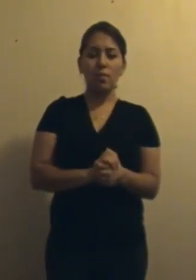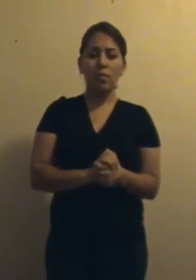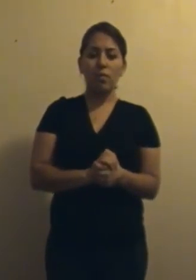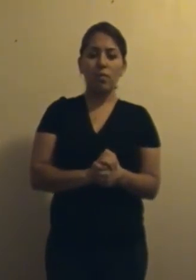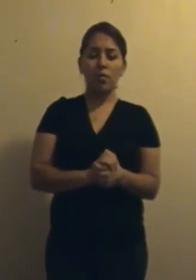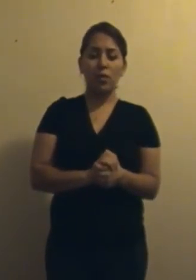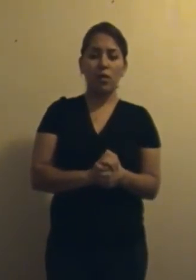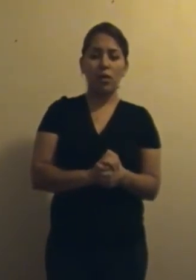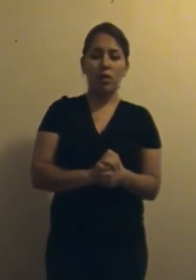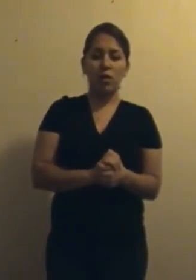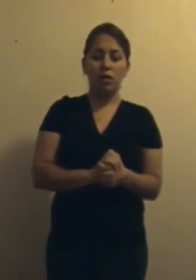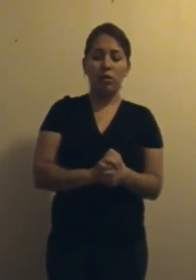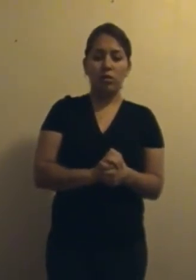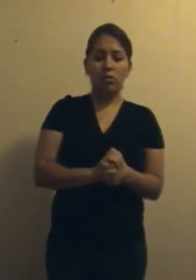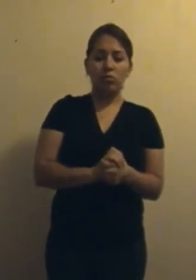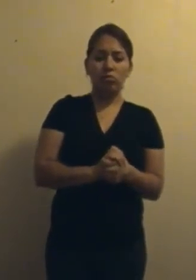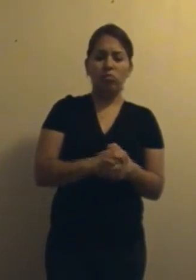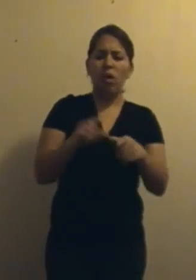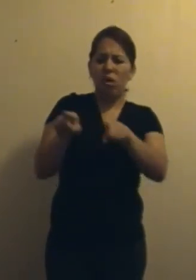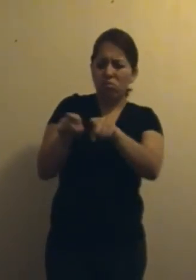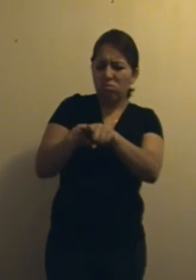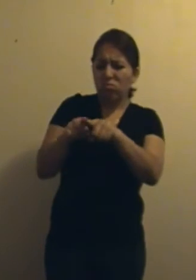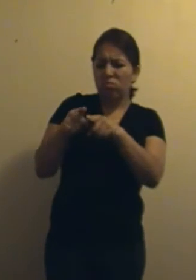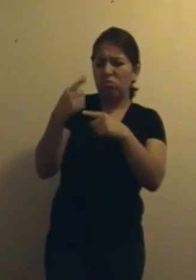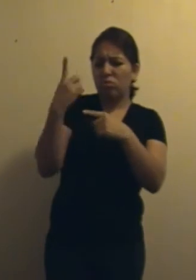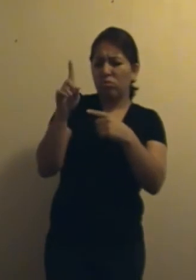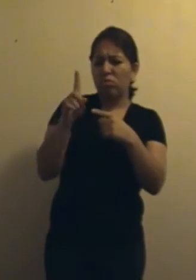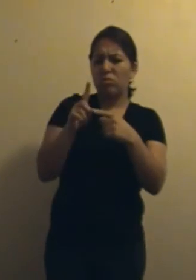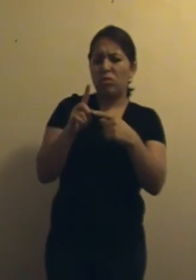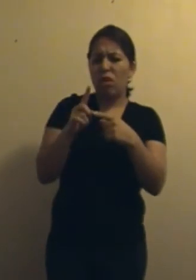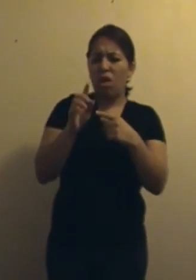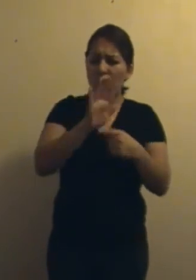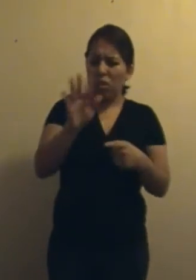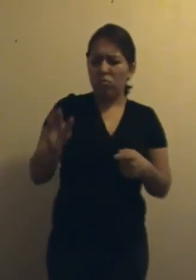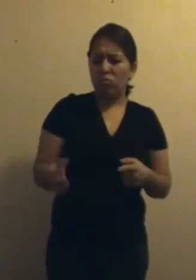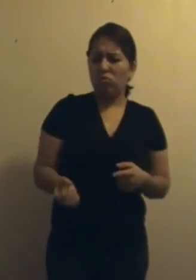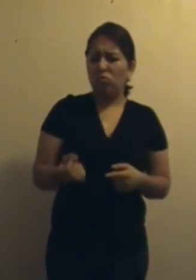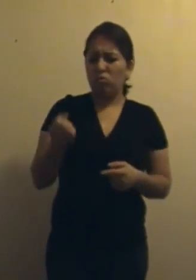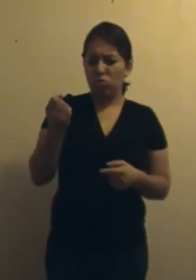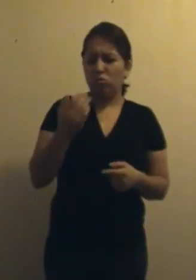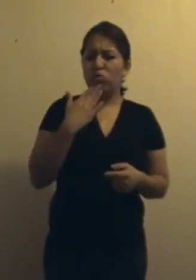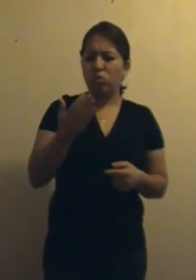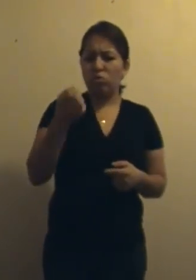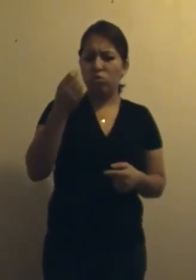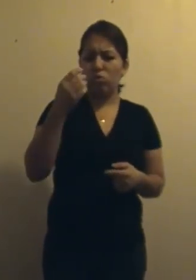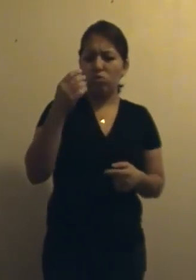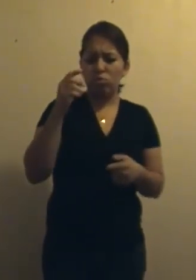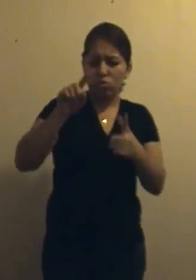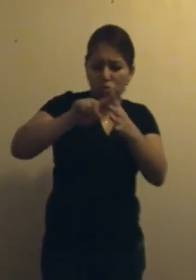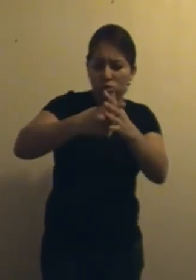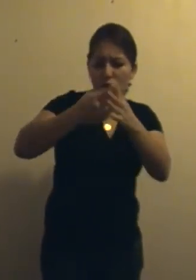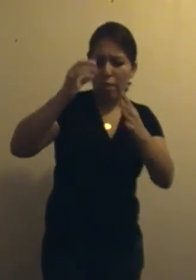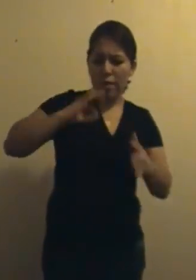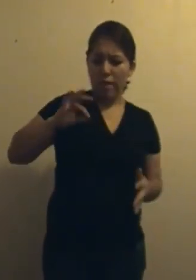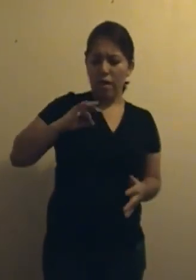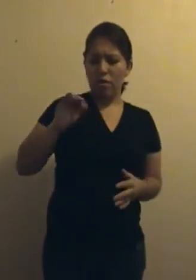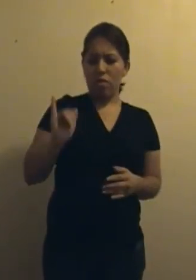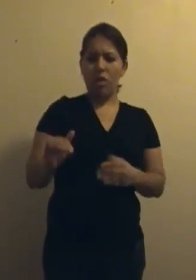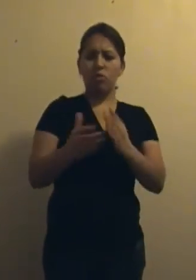level, you really get some kind of interesting projects. And so that's one thing I like to do with this reading class that I teach.